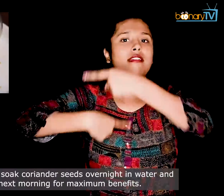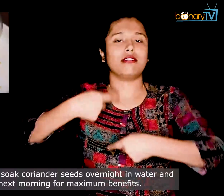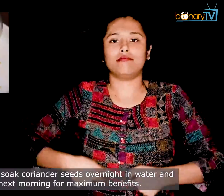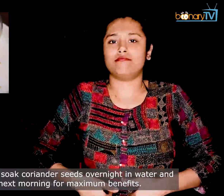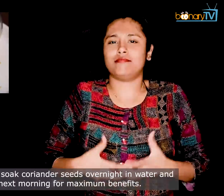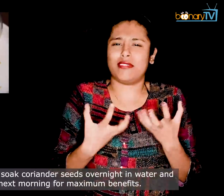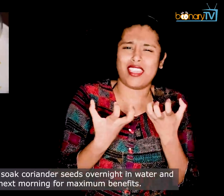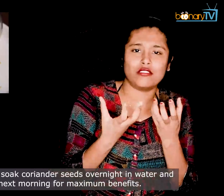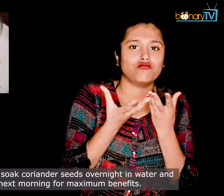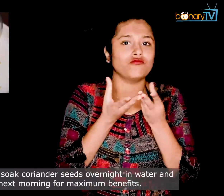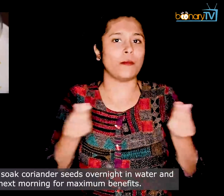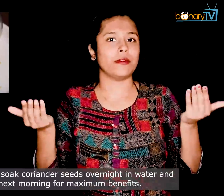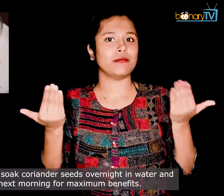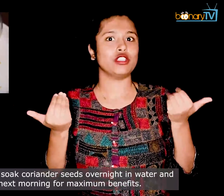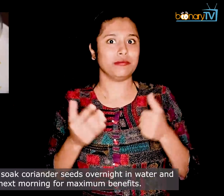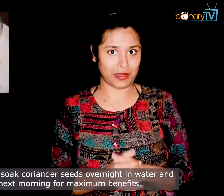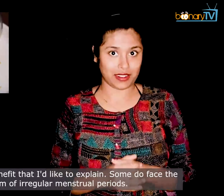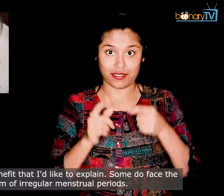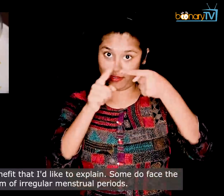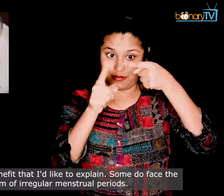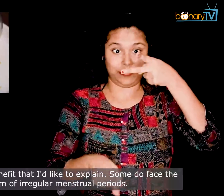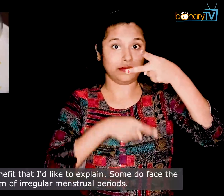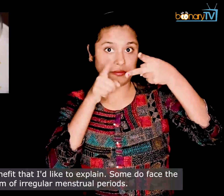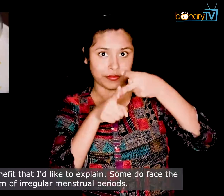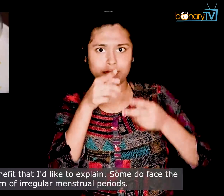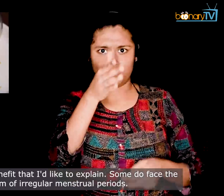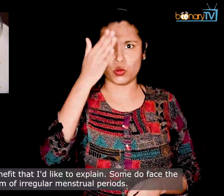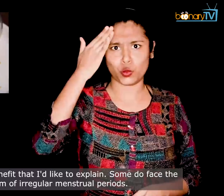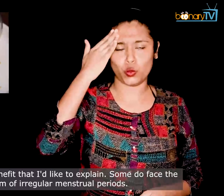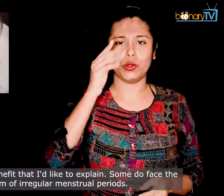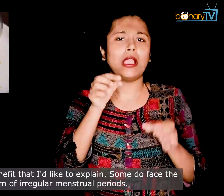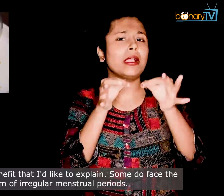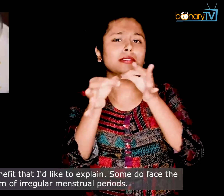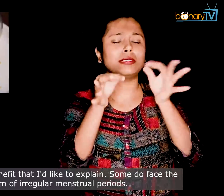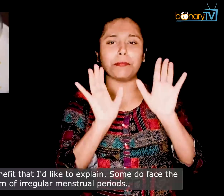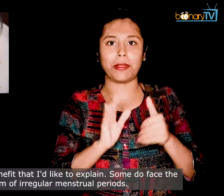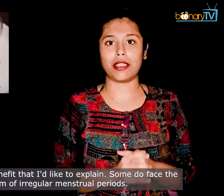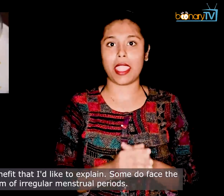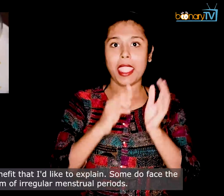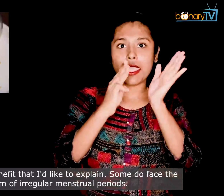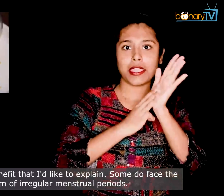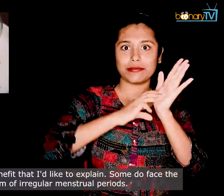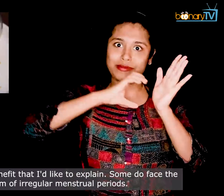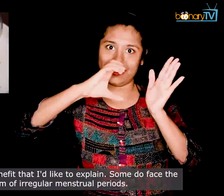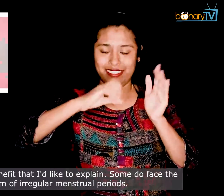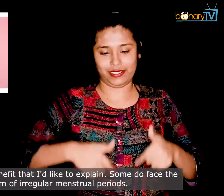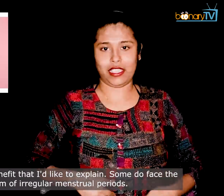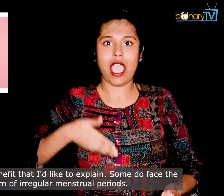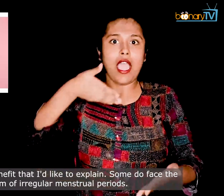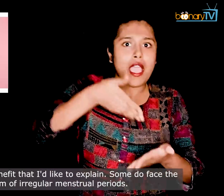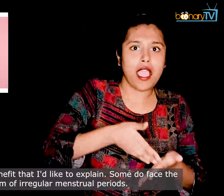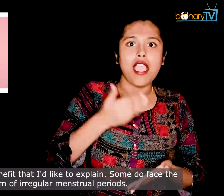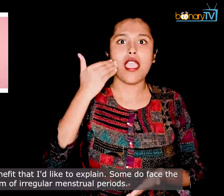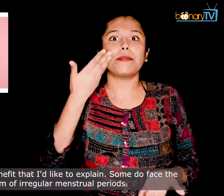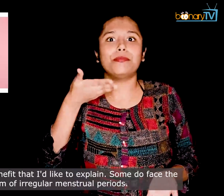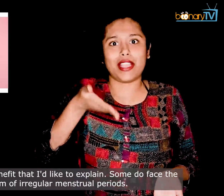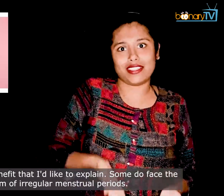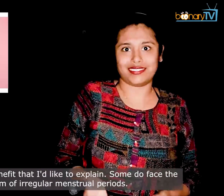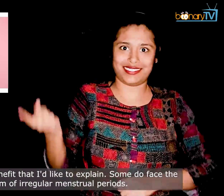benefits. There's another benefit that I'd like to explain. some do face the problem